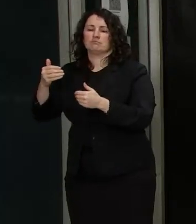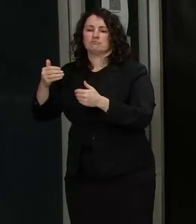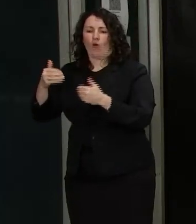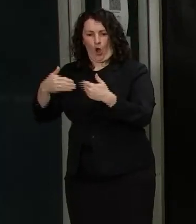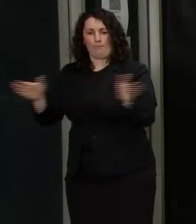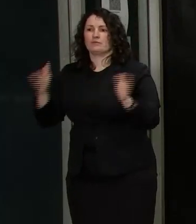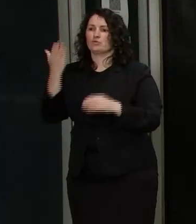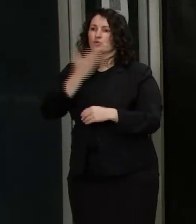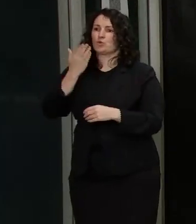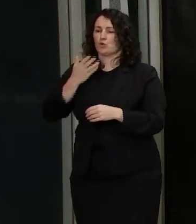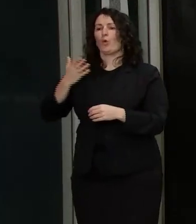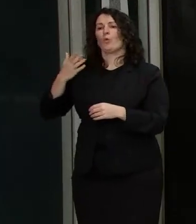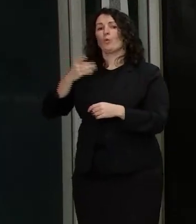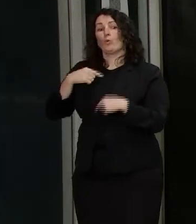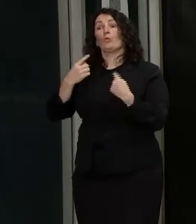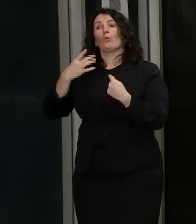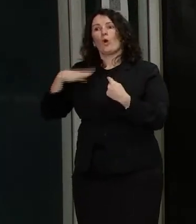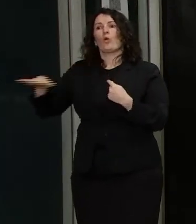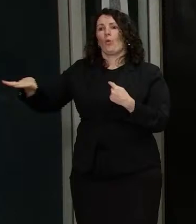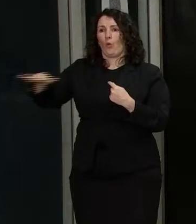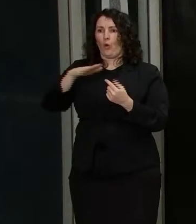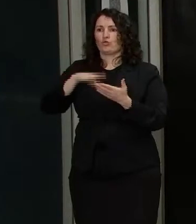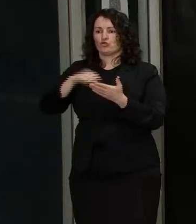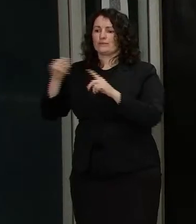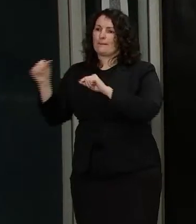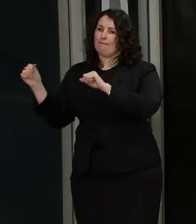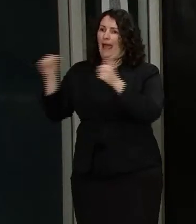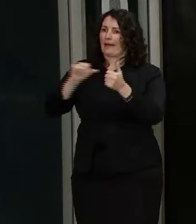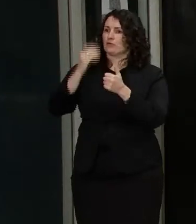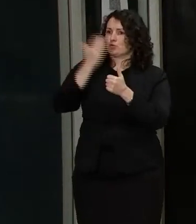back at school face-to-face, and the department's made it